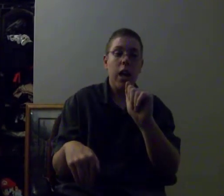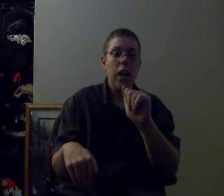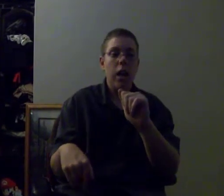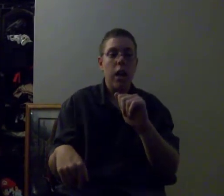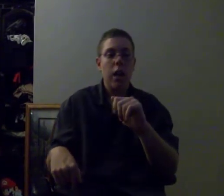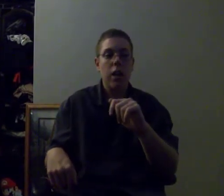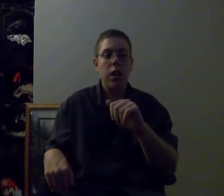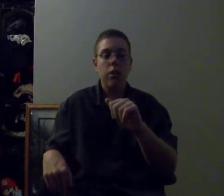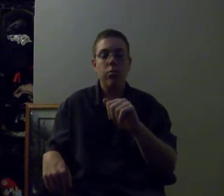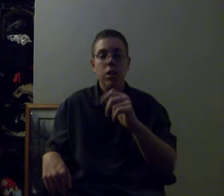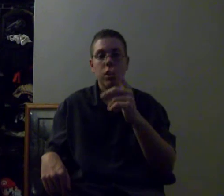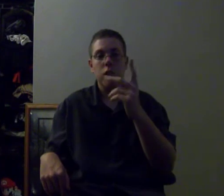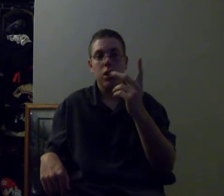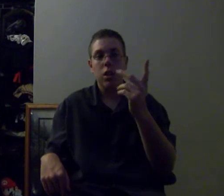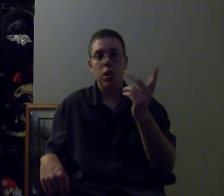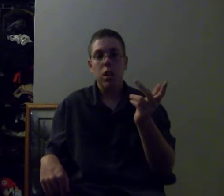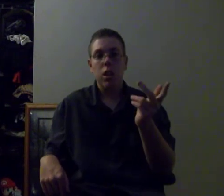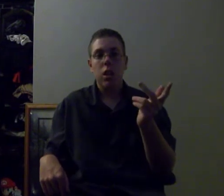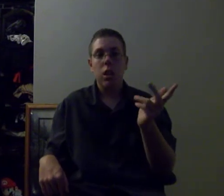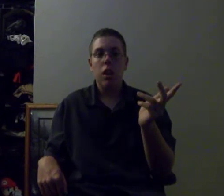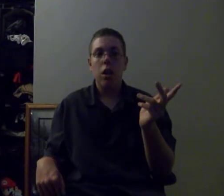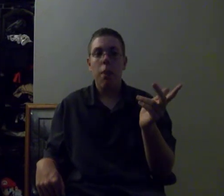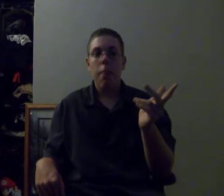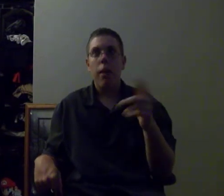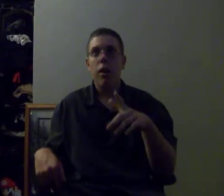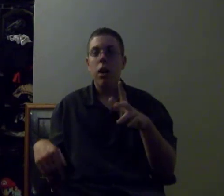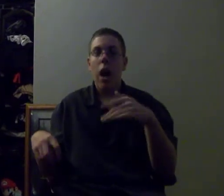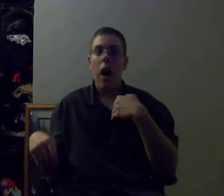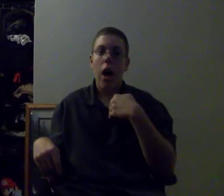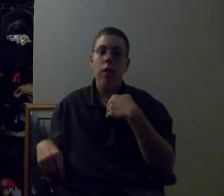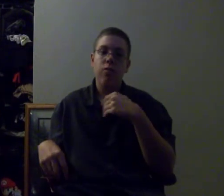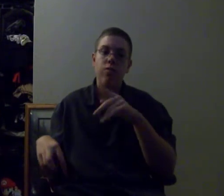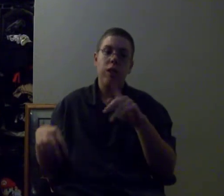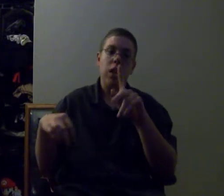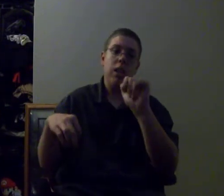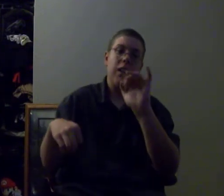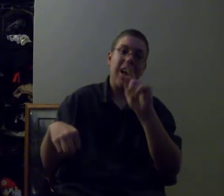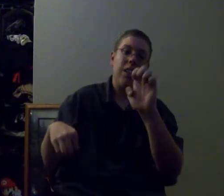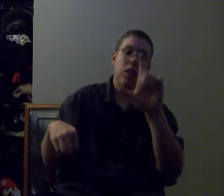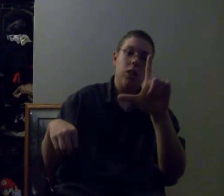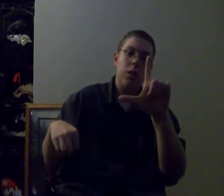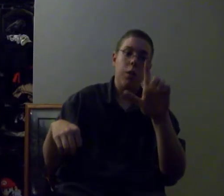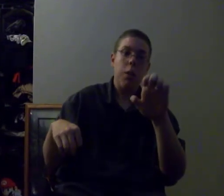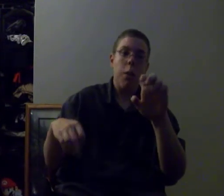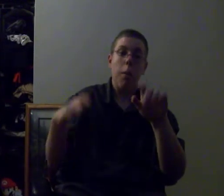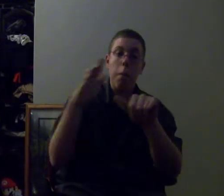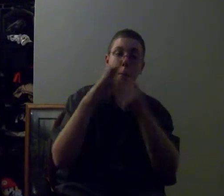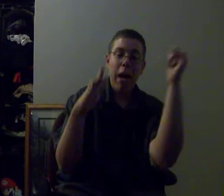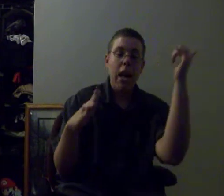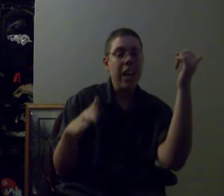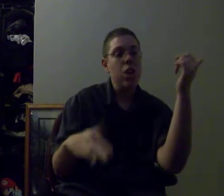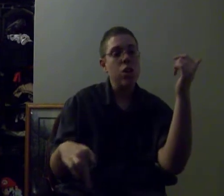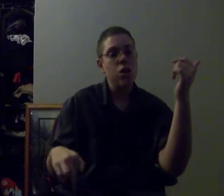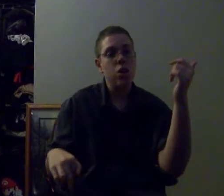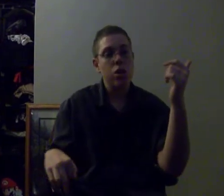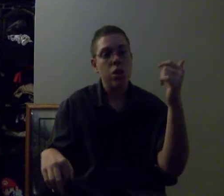content areas. So students then, when they went up to their major courses, they knew MLA style, they knew CDE style from